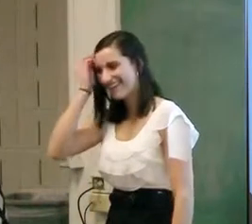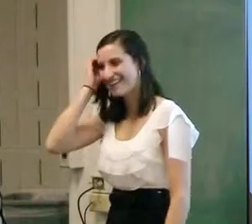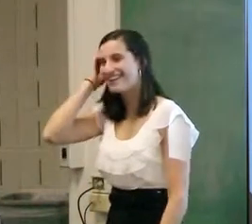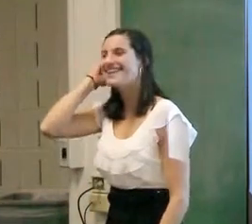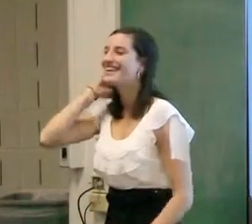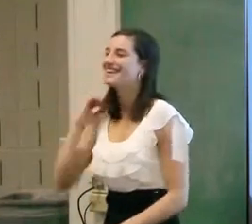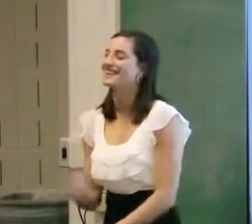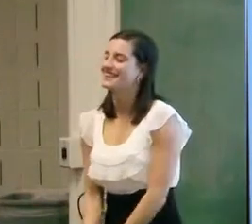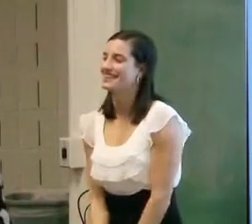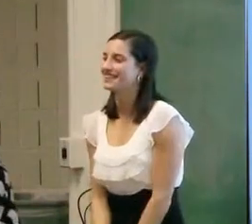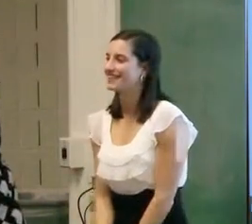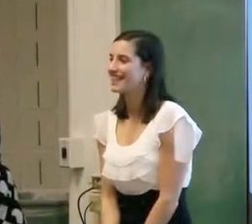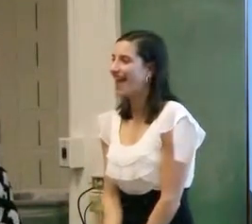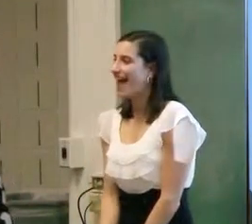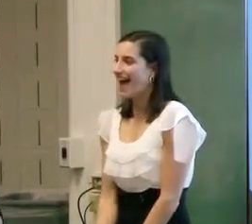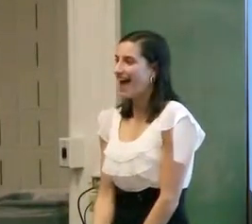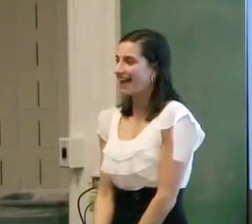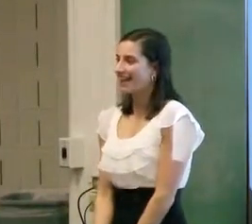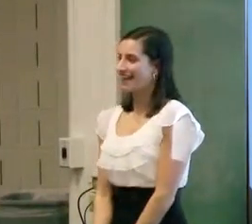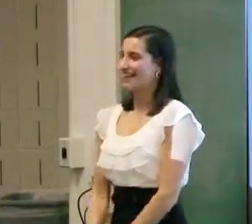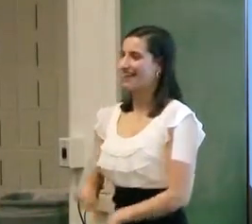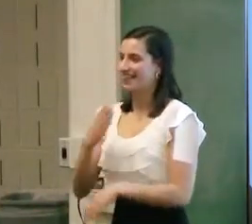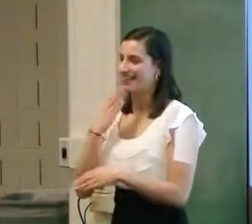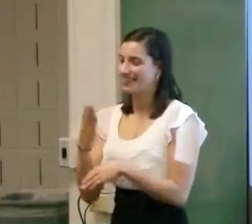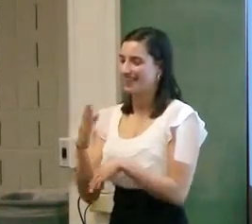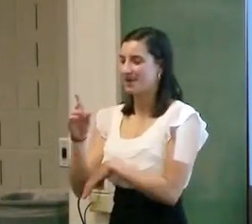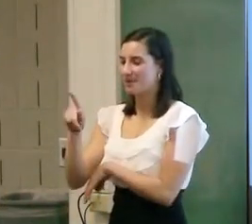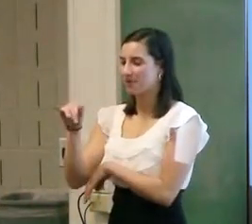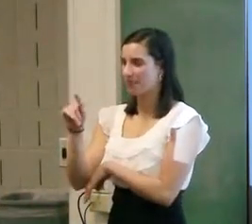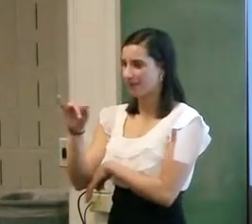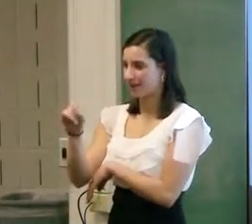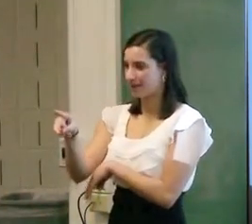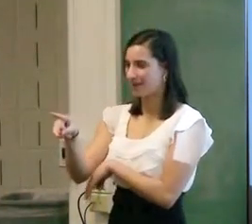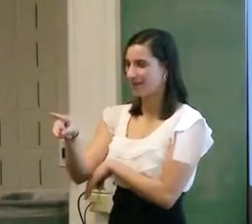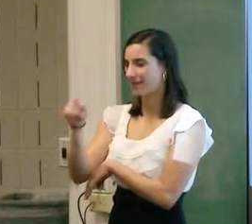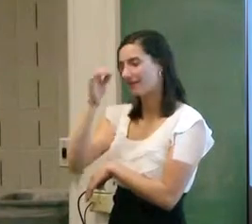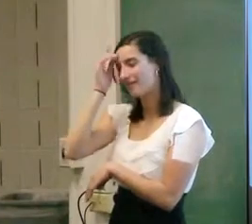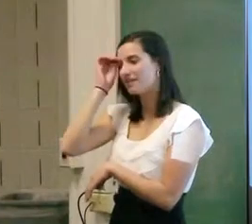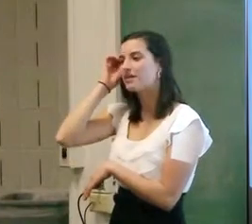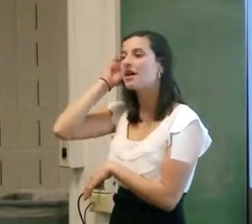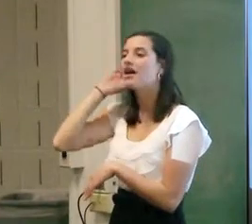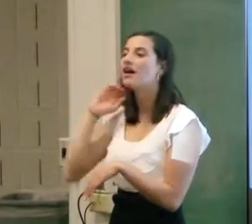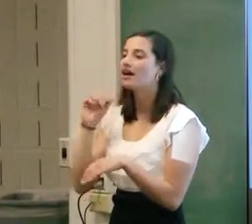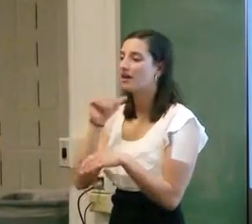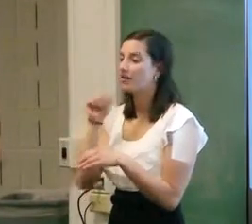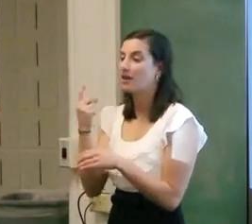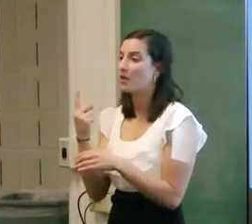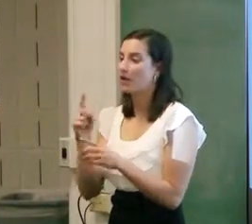And a special thanks to Patty for not only being my mentor, but also being my friend.